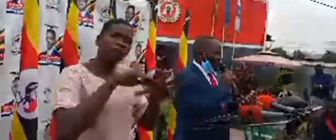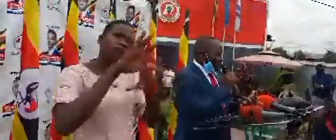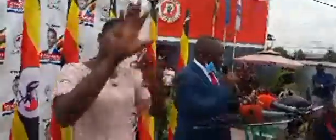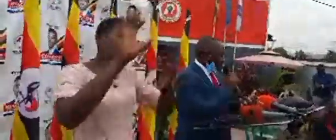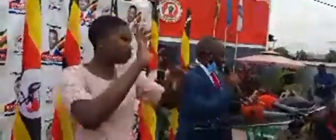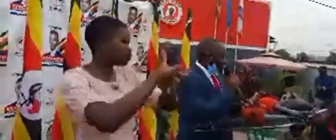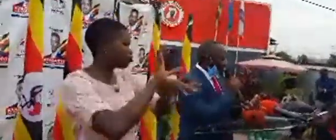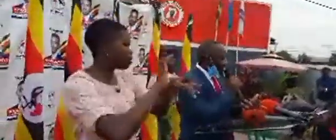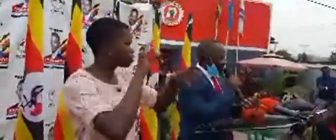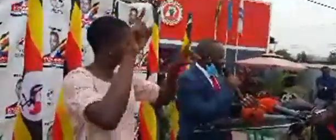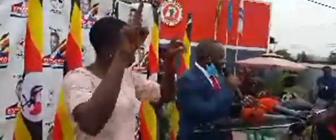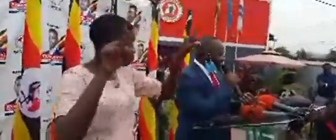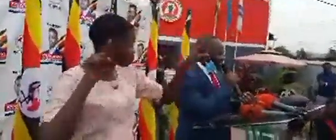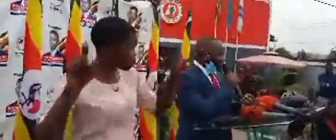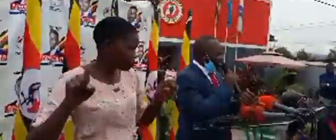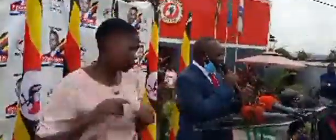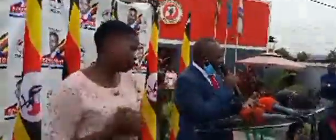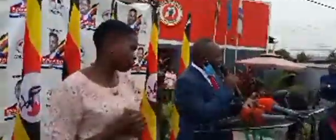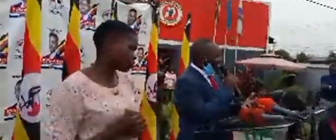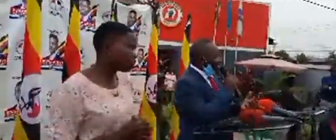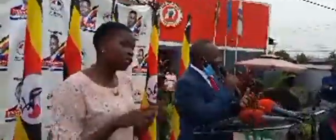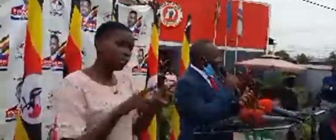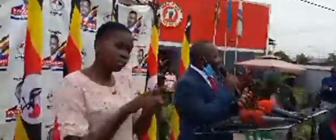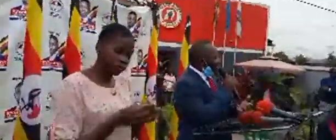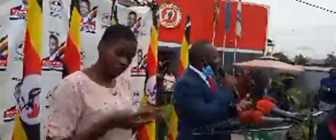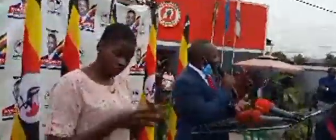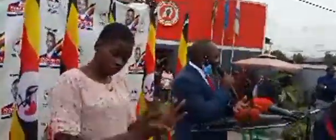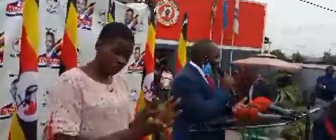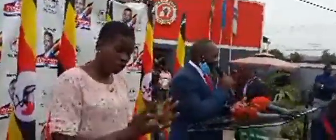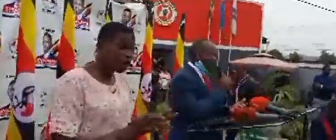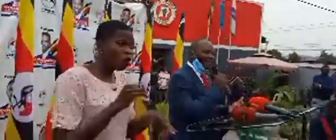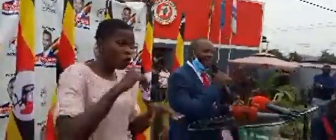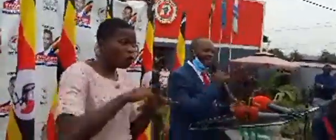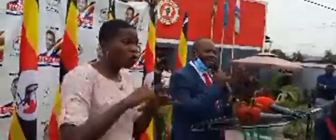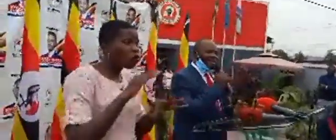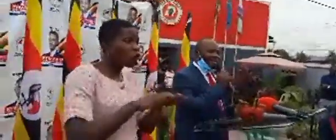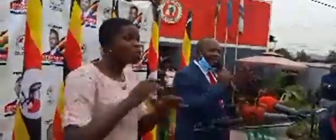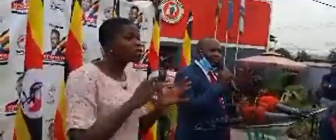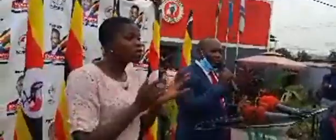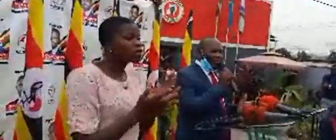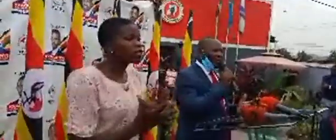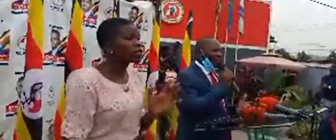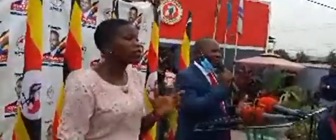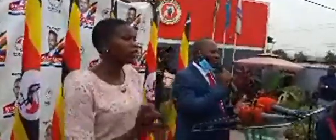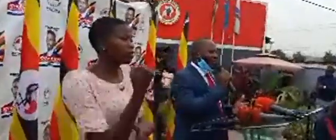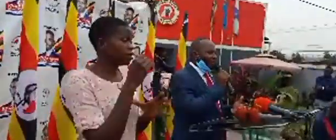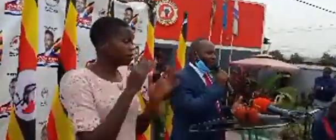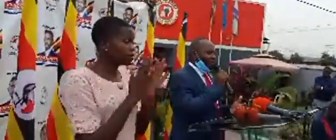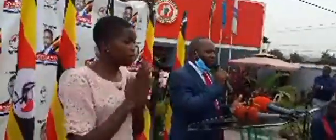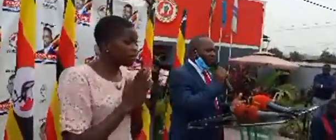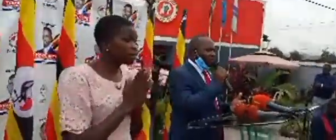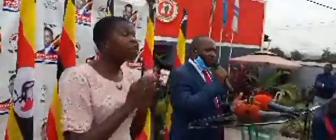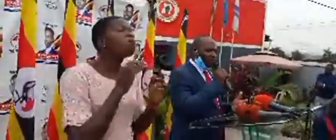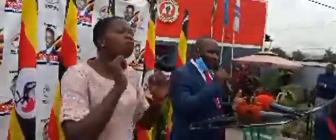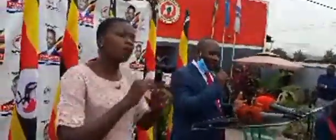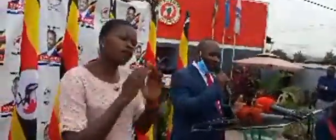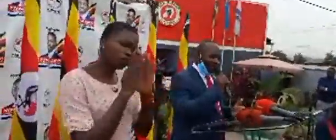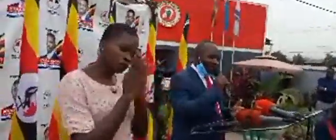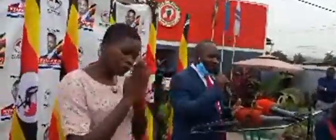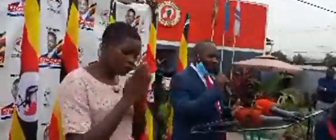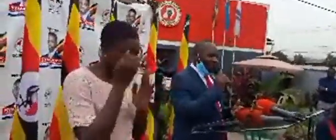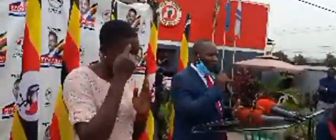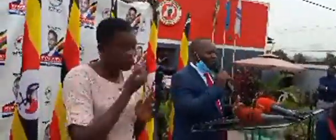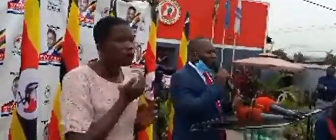be this week, and especially on Easter Sunday to pray to our